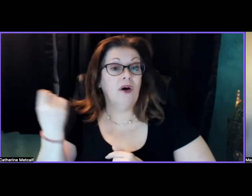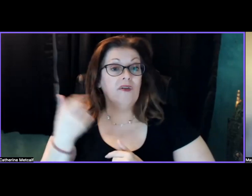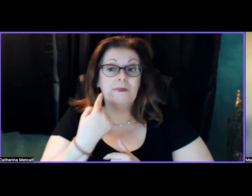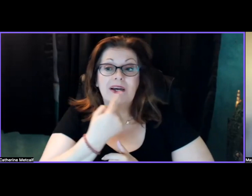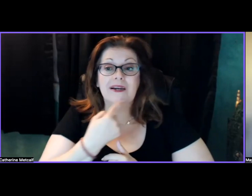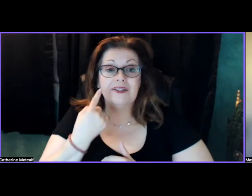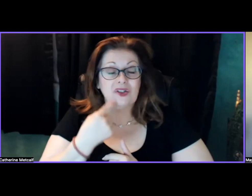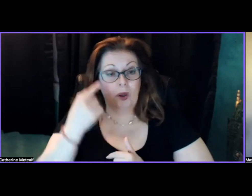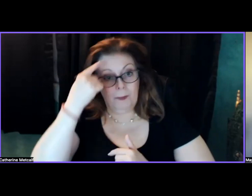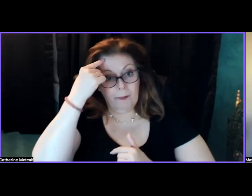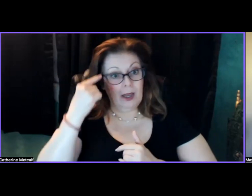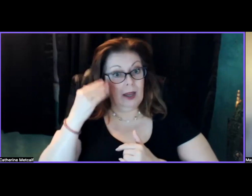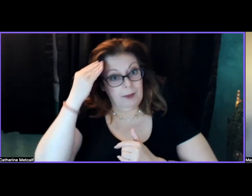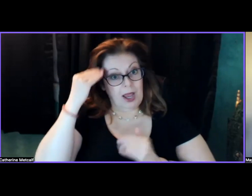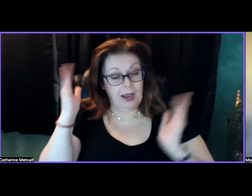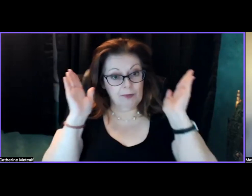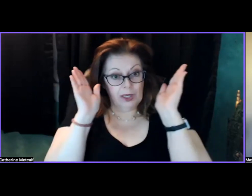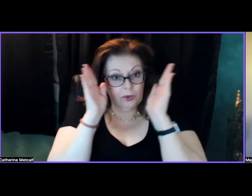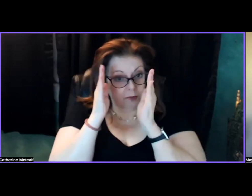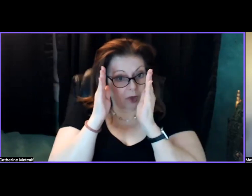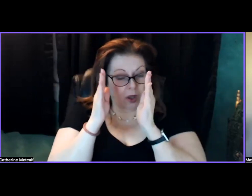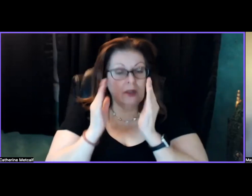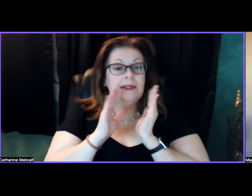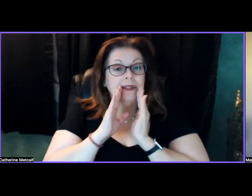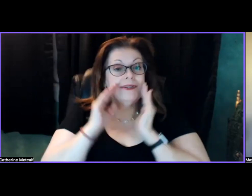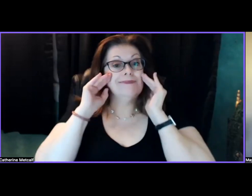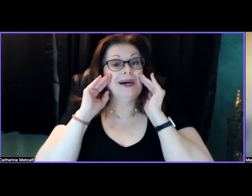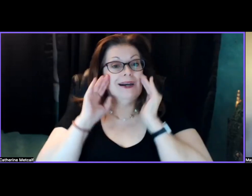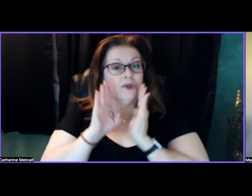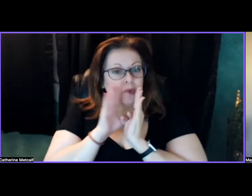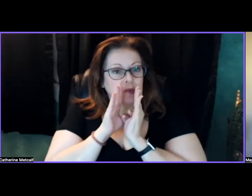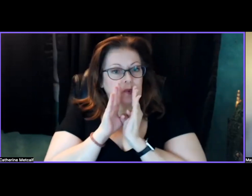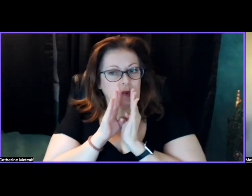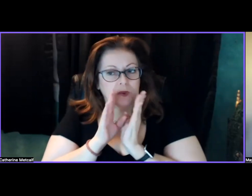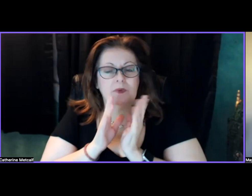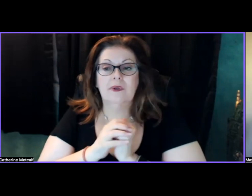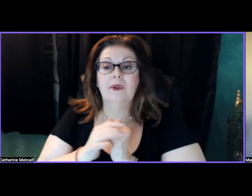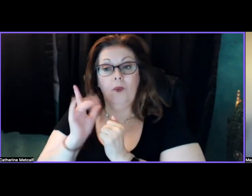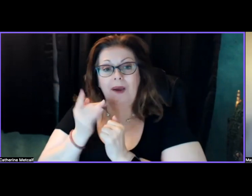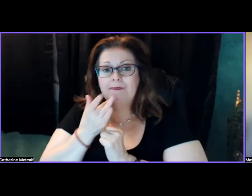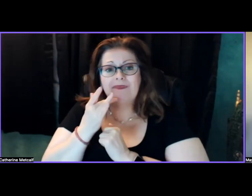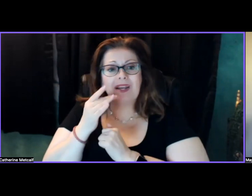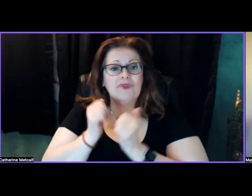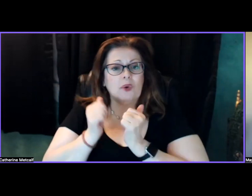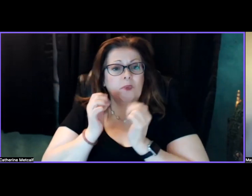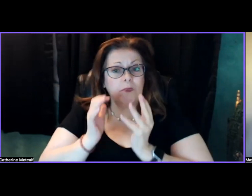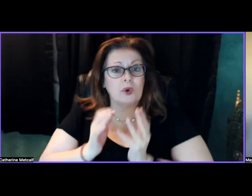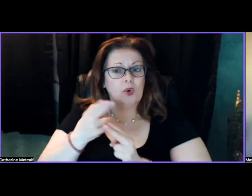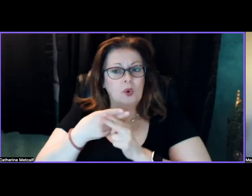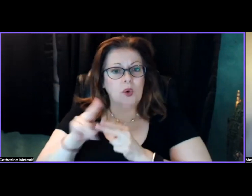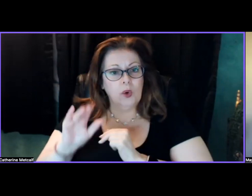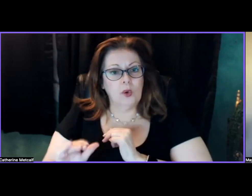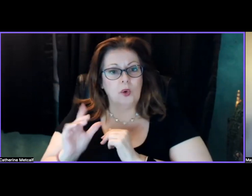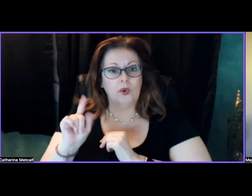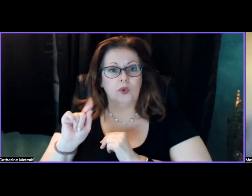smaller? Should I shorten my smile so my mouth doesn't look so wide? I landscape my heavy parts. One of my favorite performers on the app, short 20-ish thing,